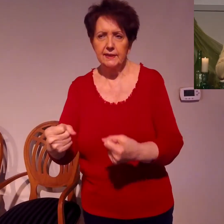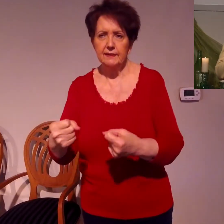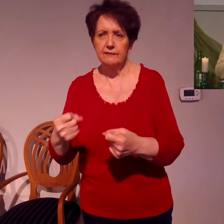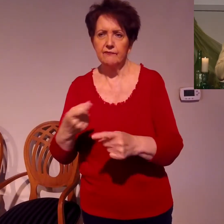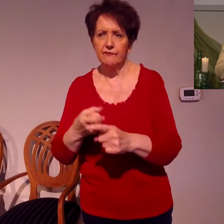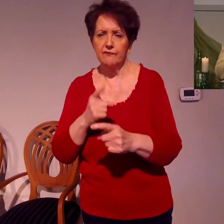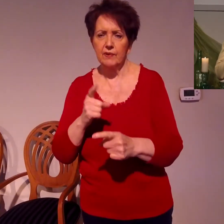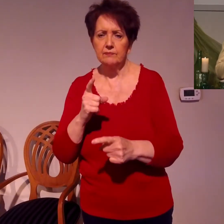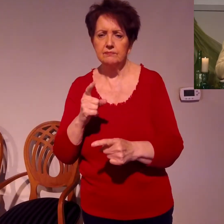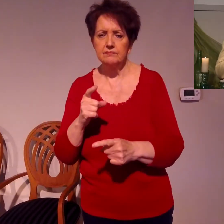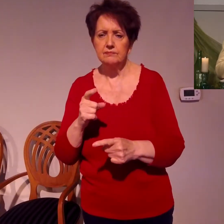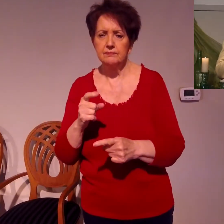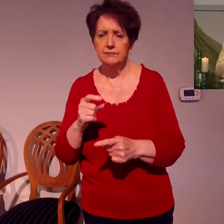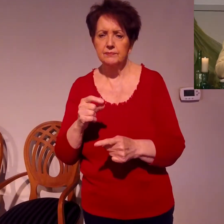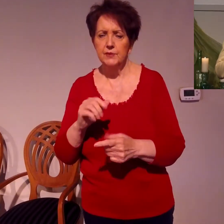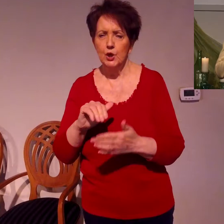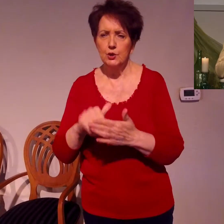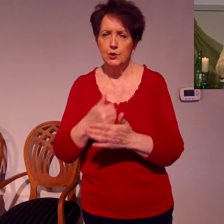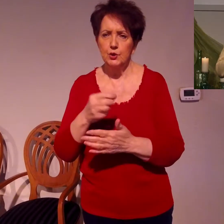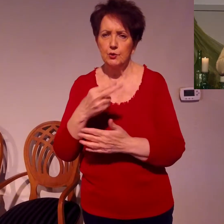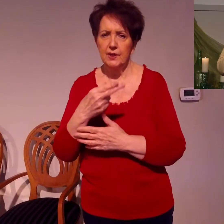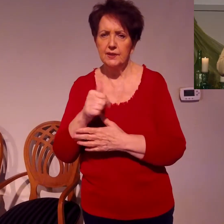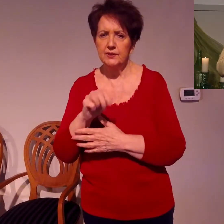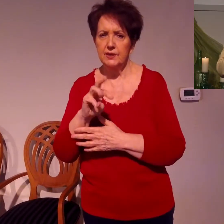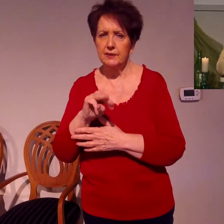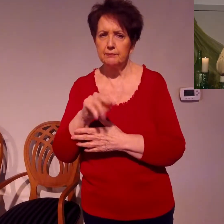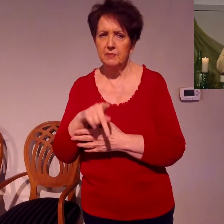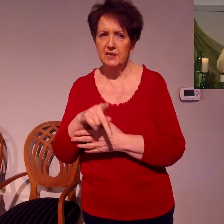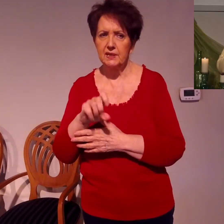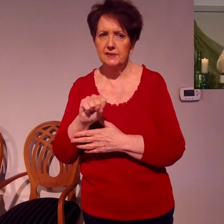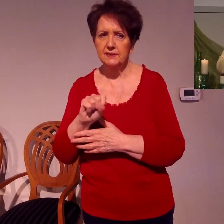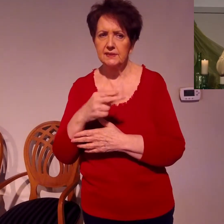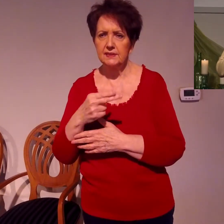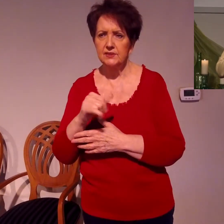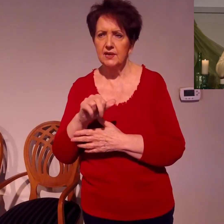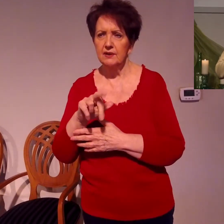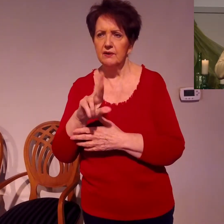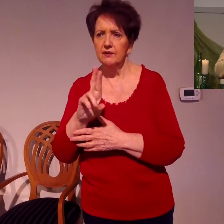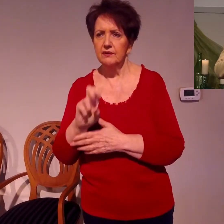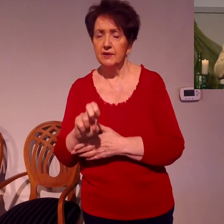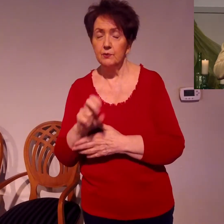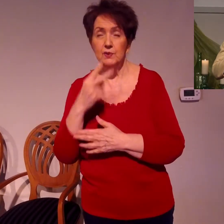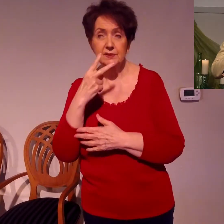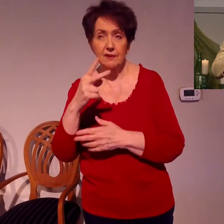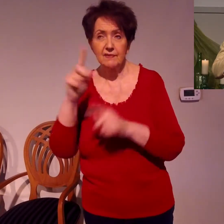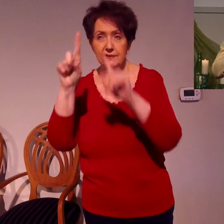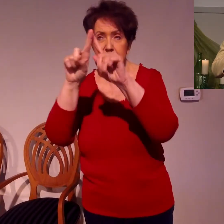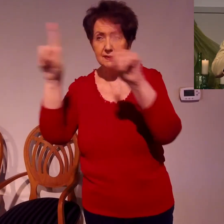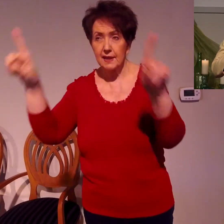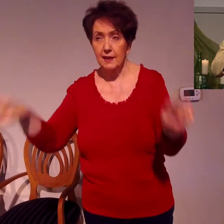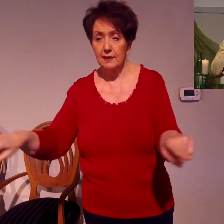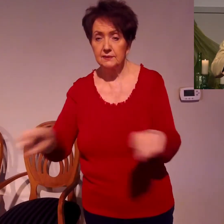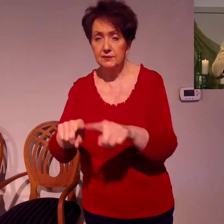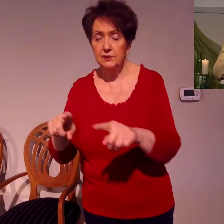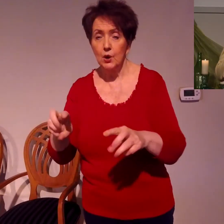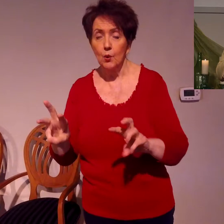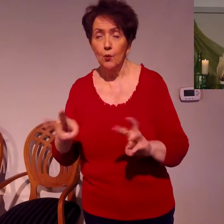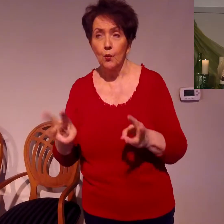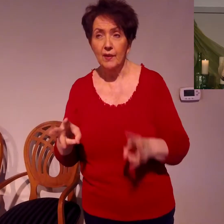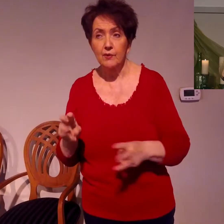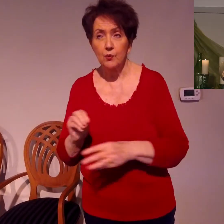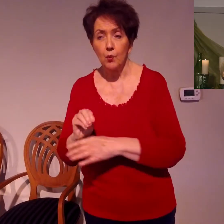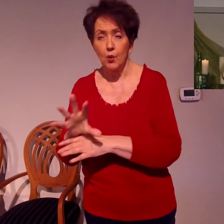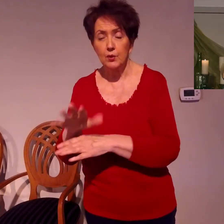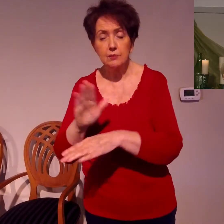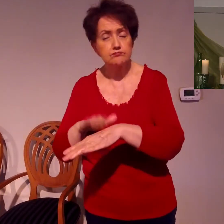New Hampshire back into the city of Boston, we saw all these signs, weather advisory in the morning, be ready, be prepared. And we're